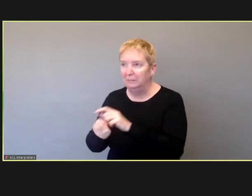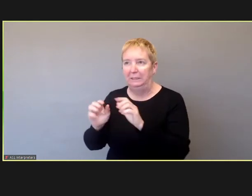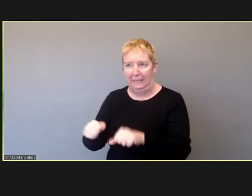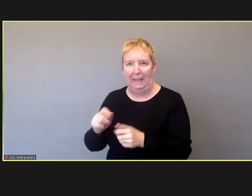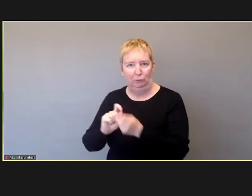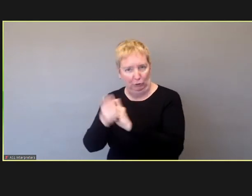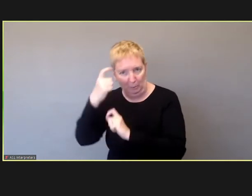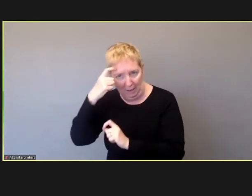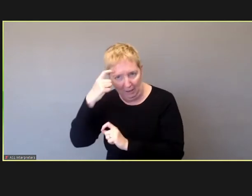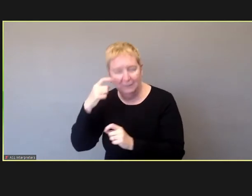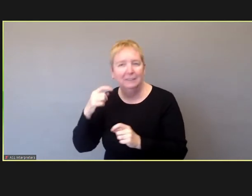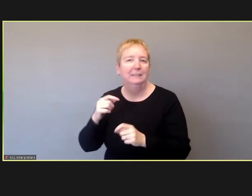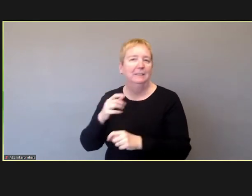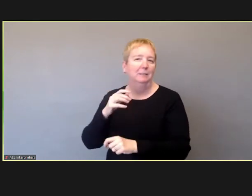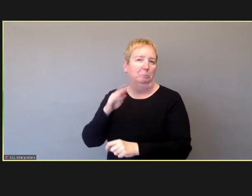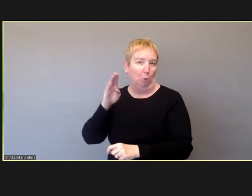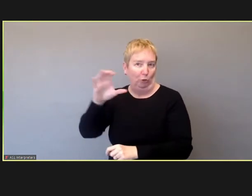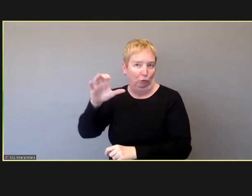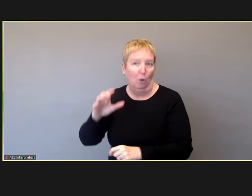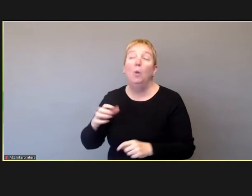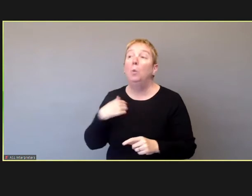pregnancies actually decrease.